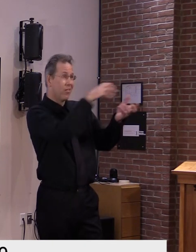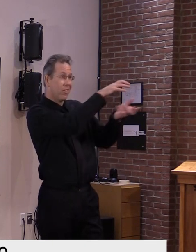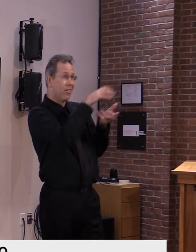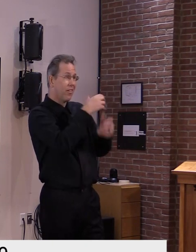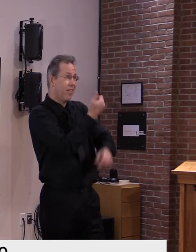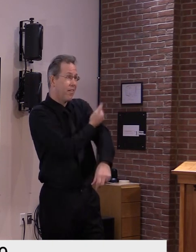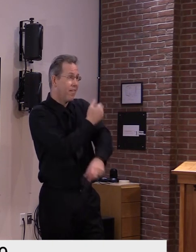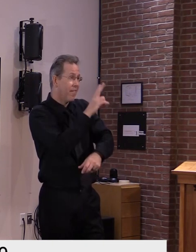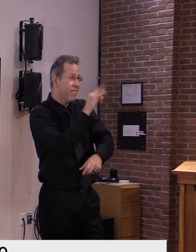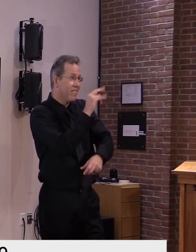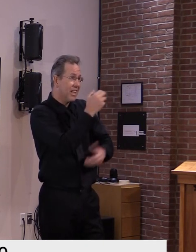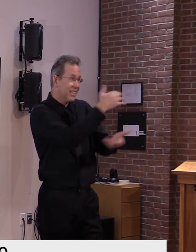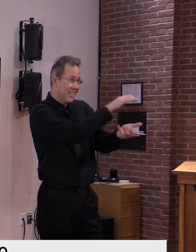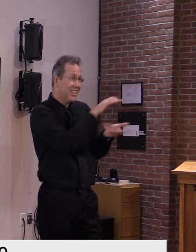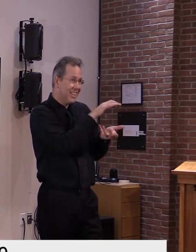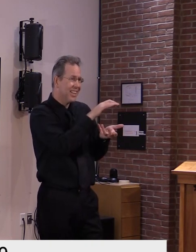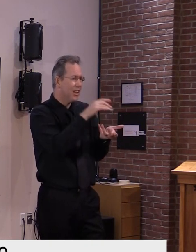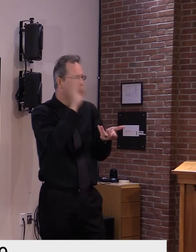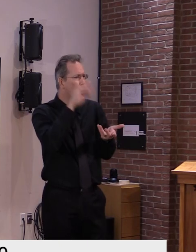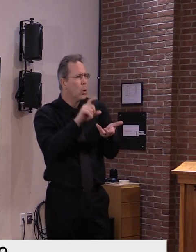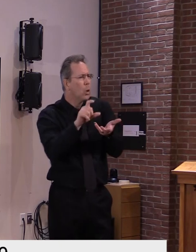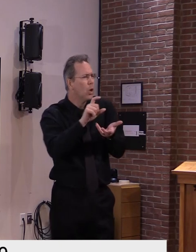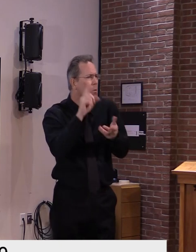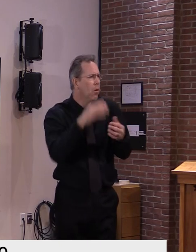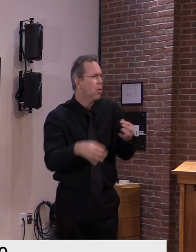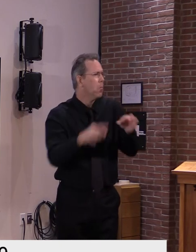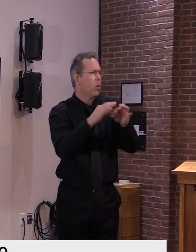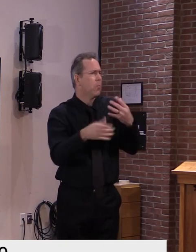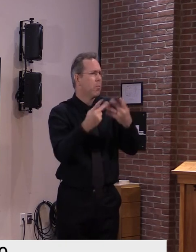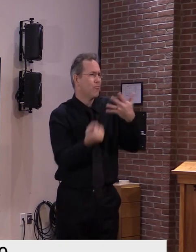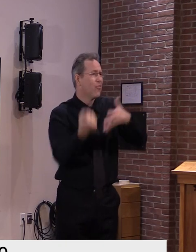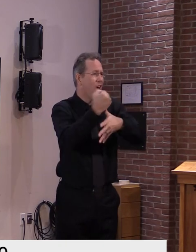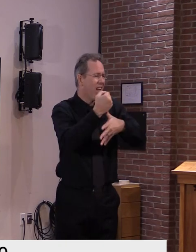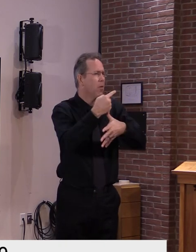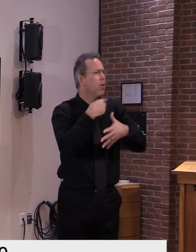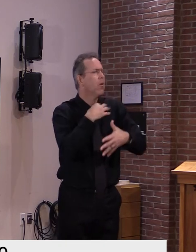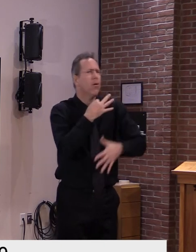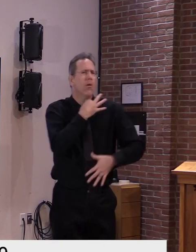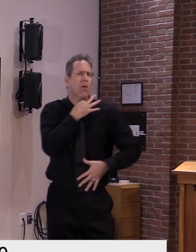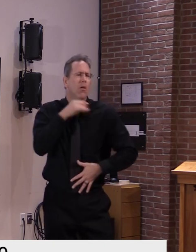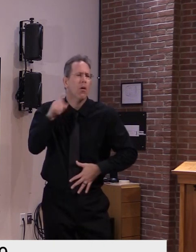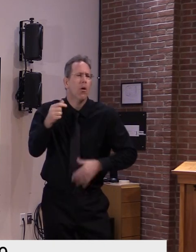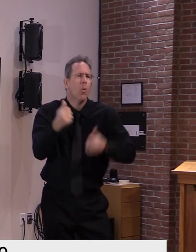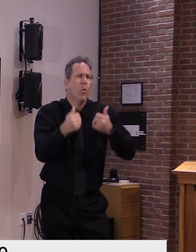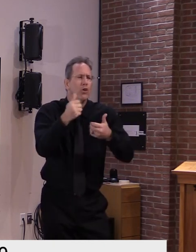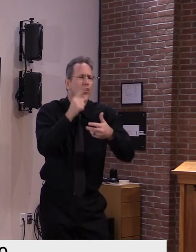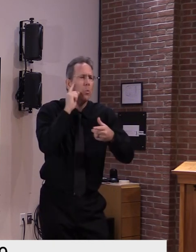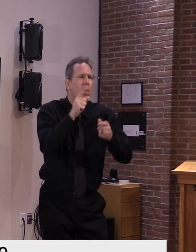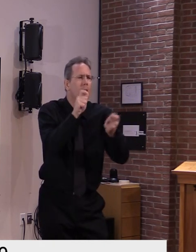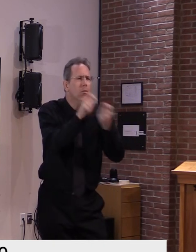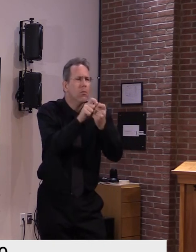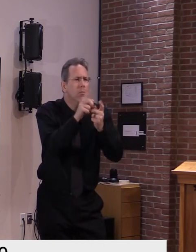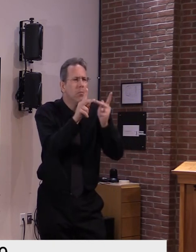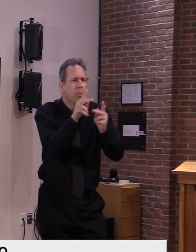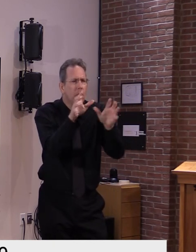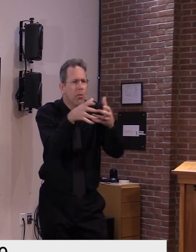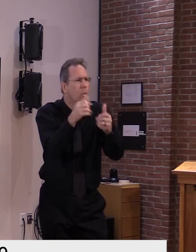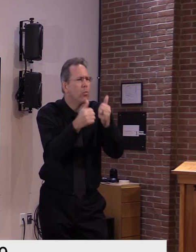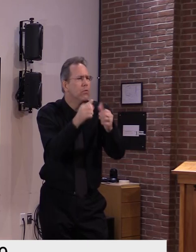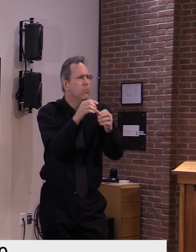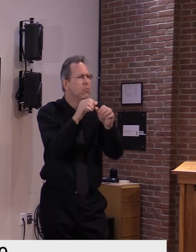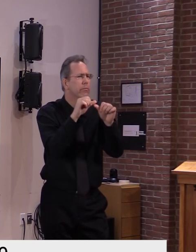Get those? I'll let Dr. Levine answer that, but keep in mind, we'll get an initial shipment, and then we're supposed to